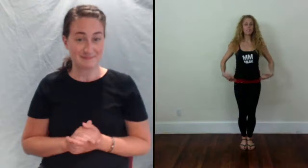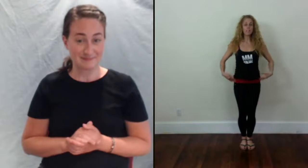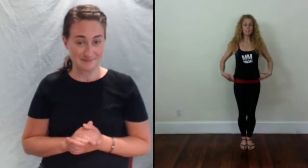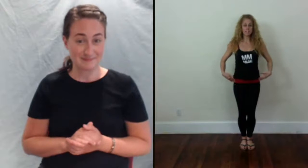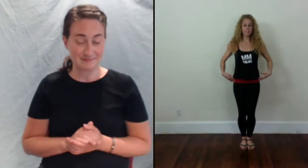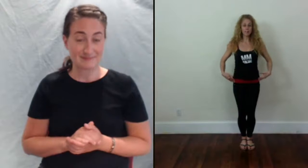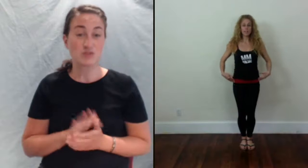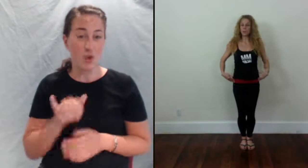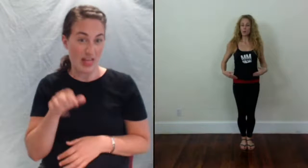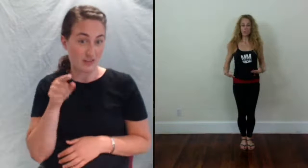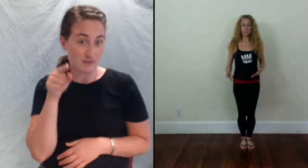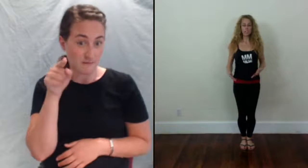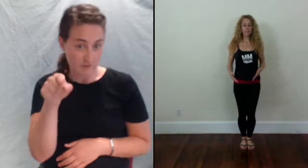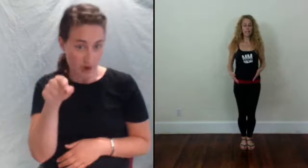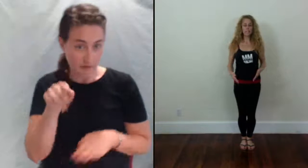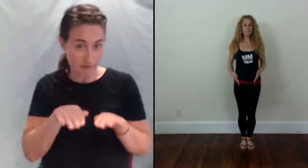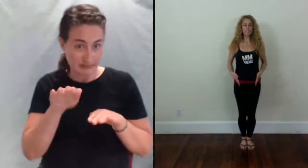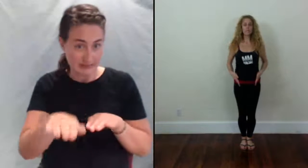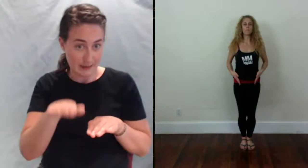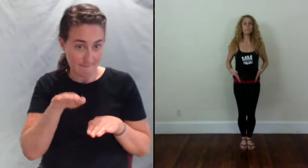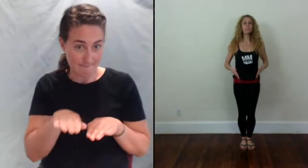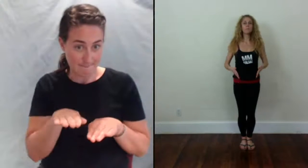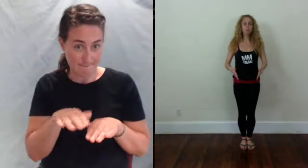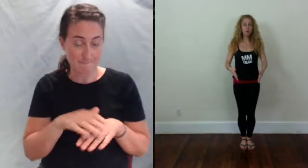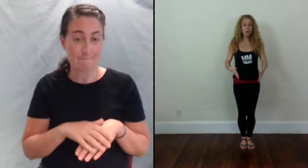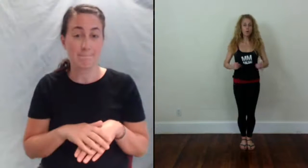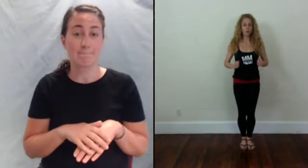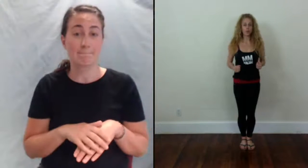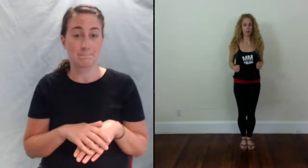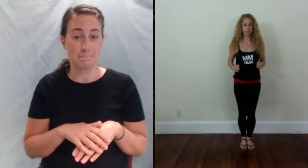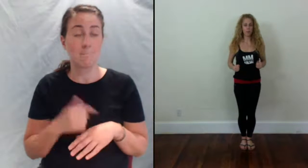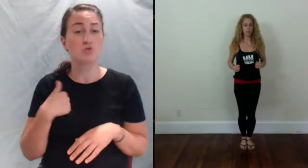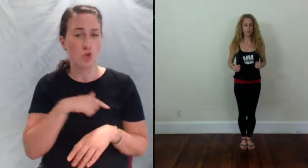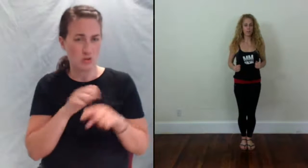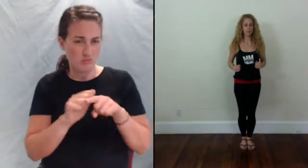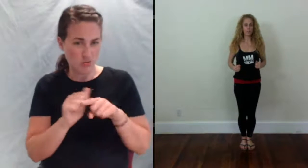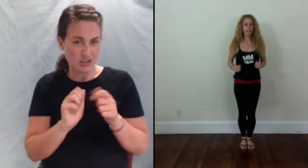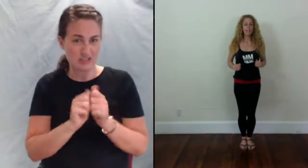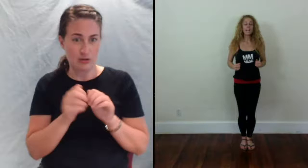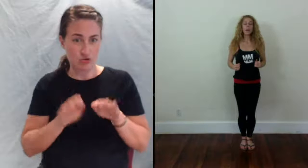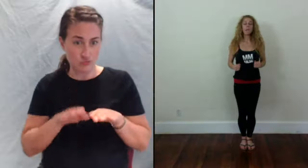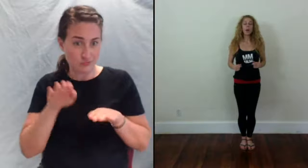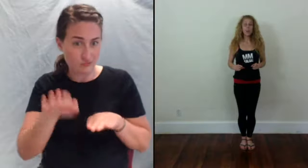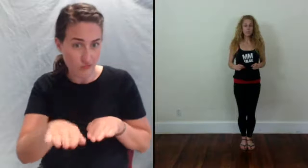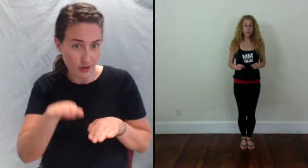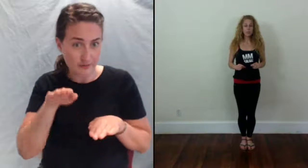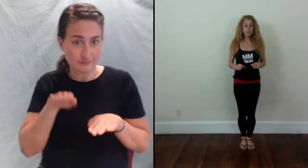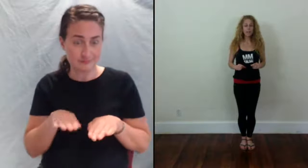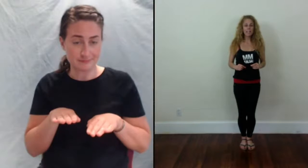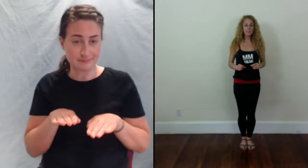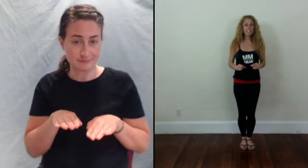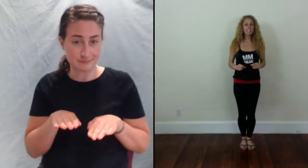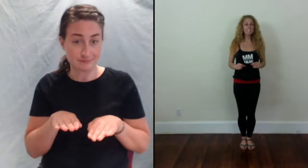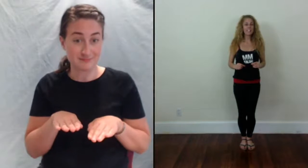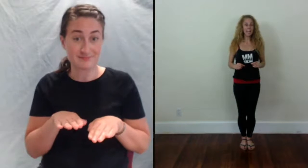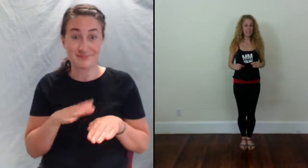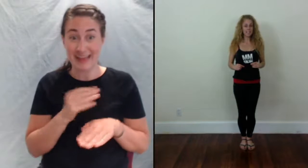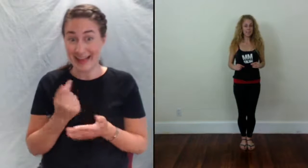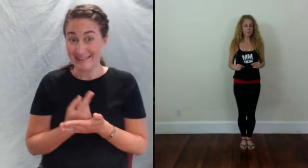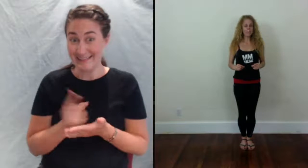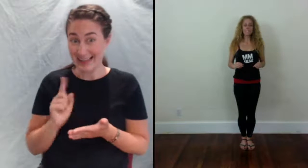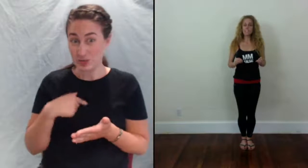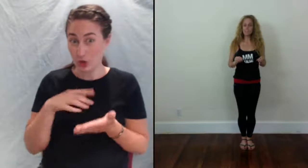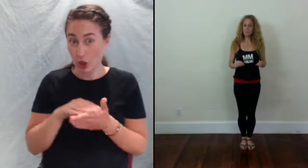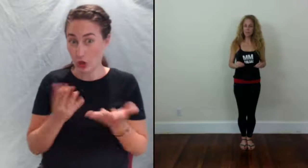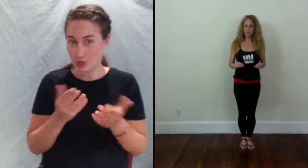have my front step that we worked on last week, stepping forward in front of my body. Now we also have from last week the side